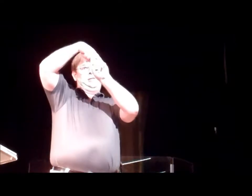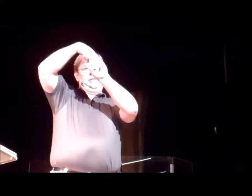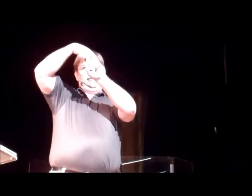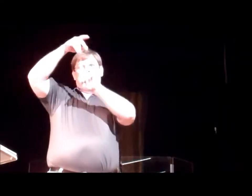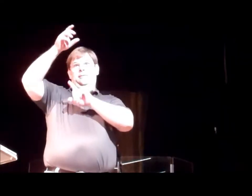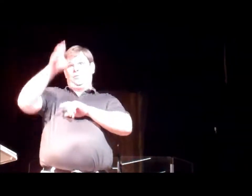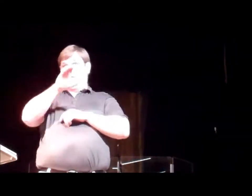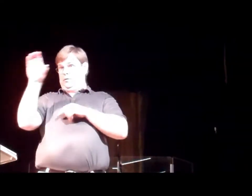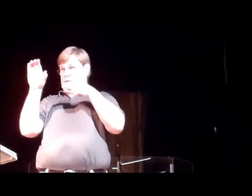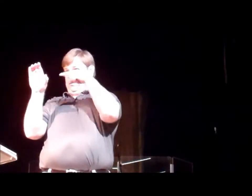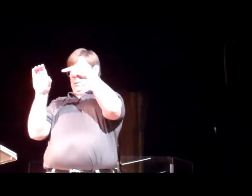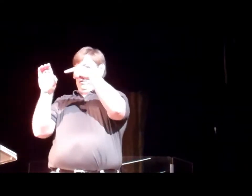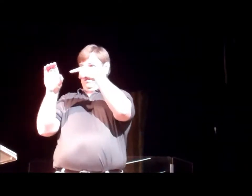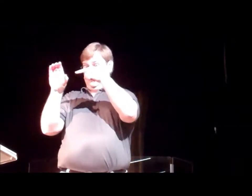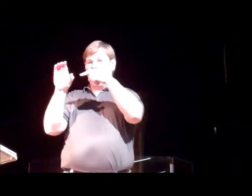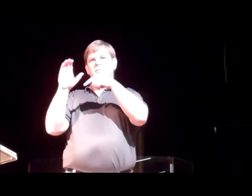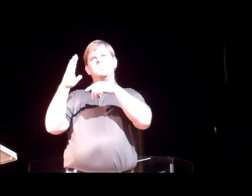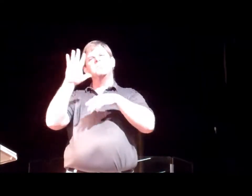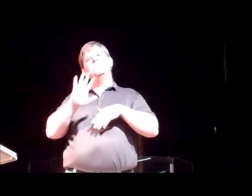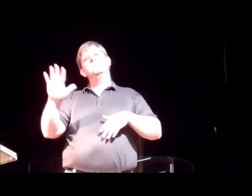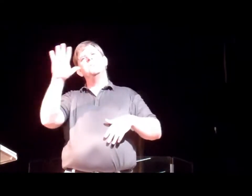And when he was hung on the cross,